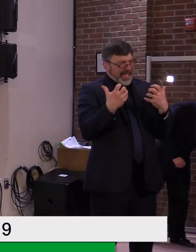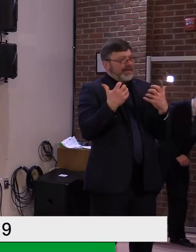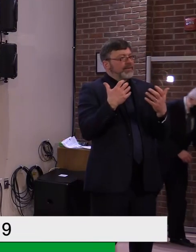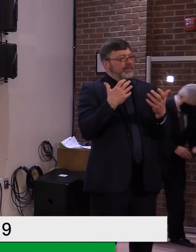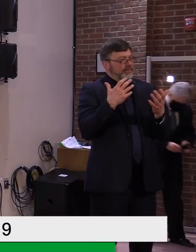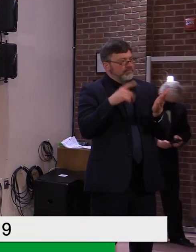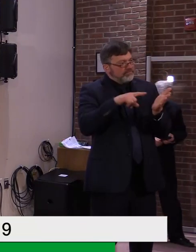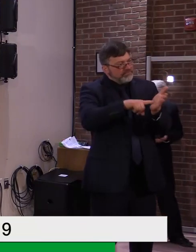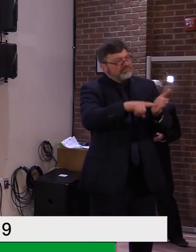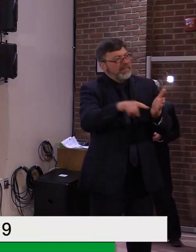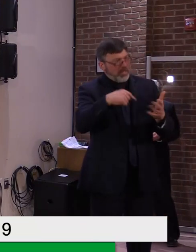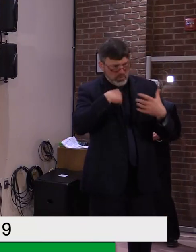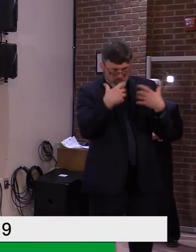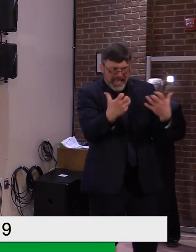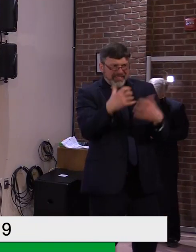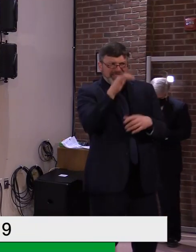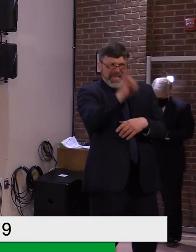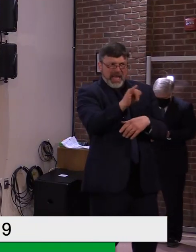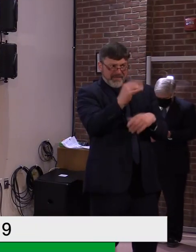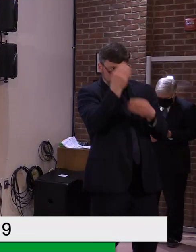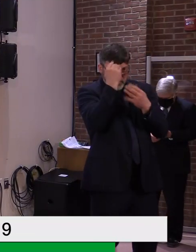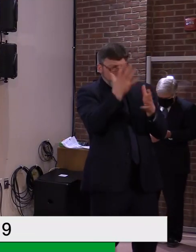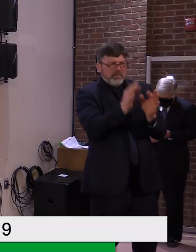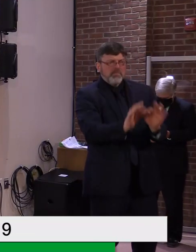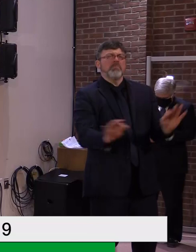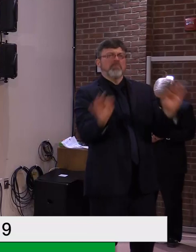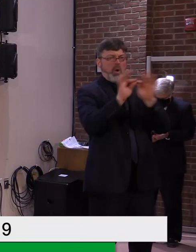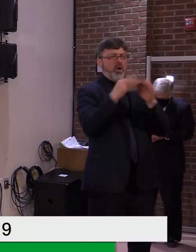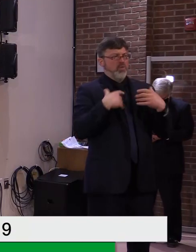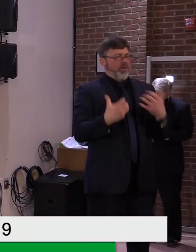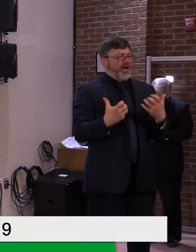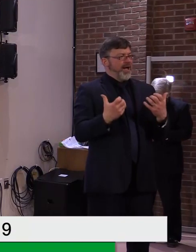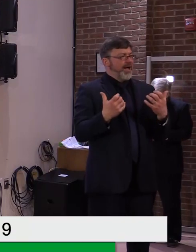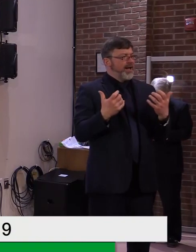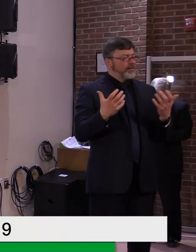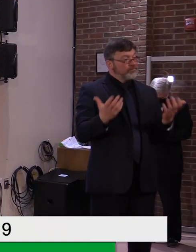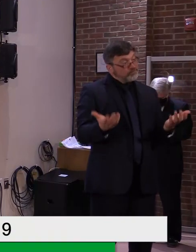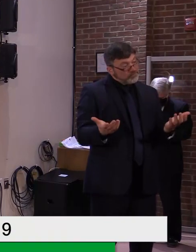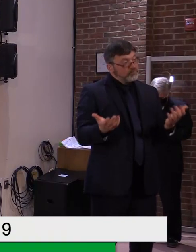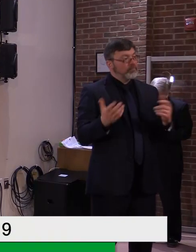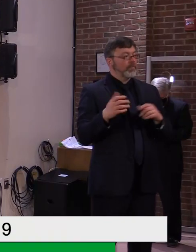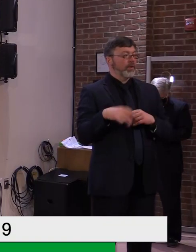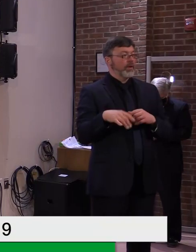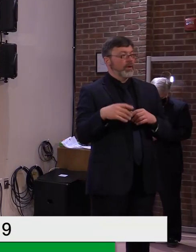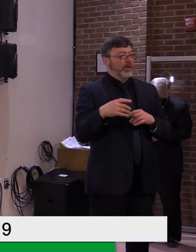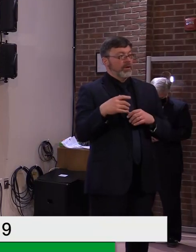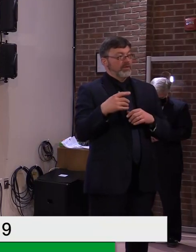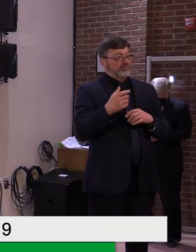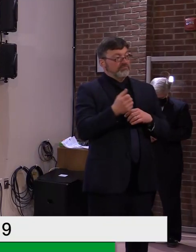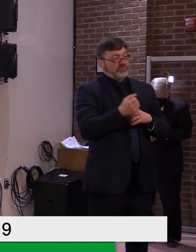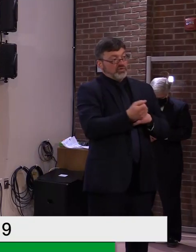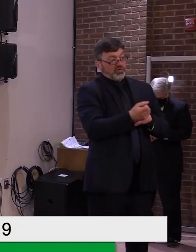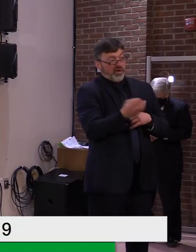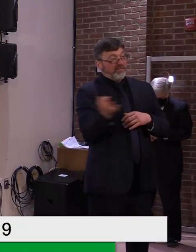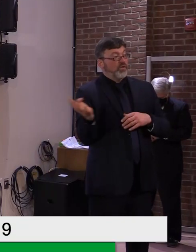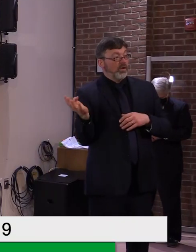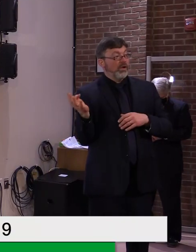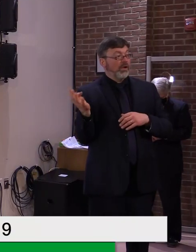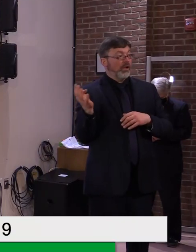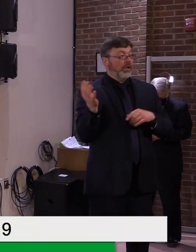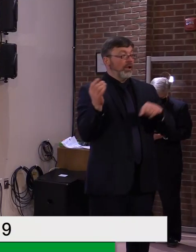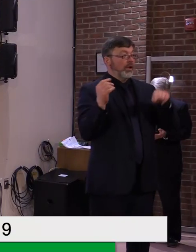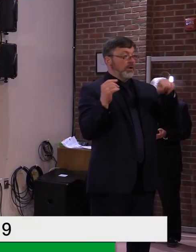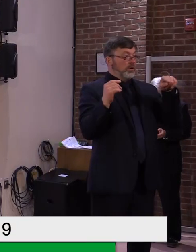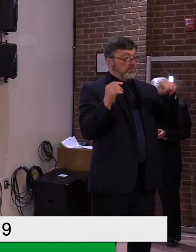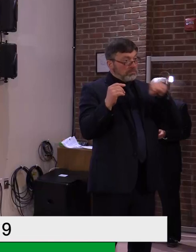information. But I can tell you that there are numbers of Vermonters. I just can't quantitate it for you in terms